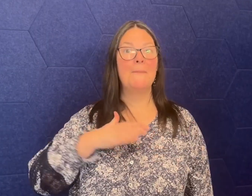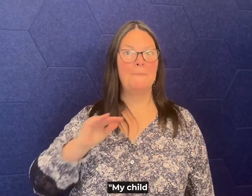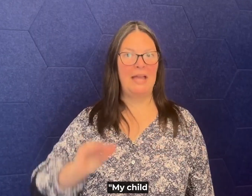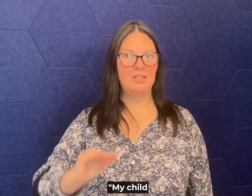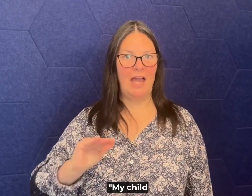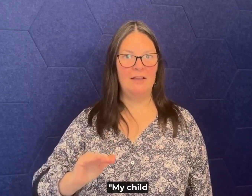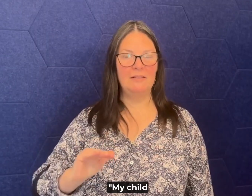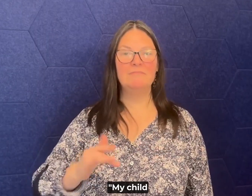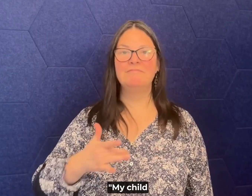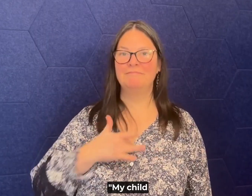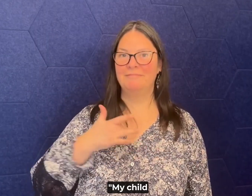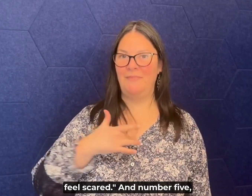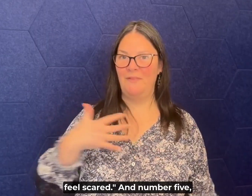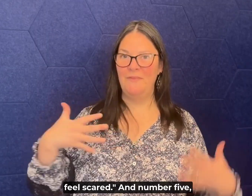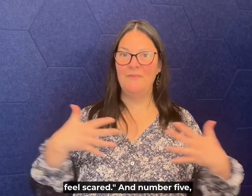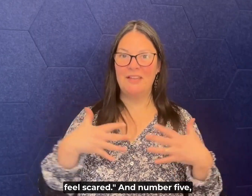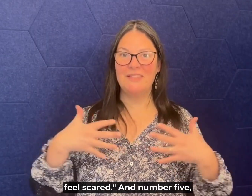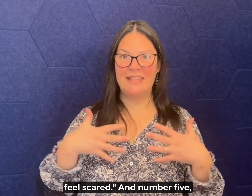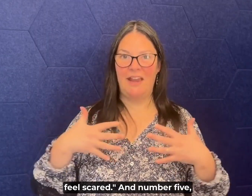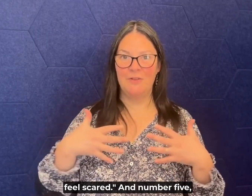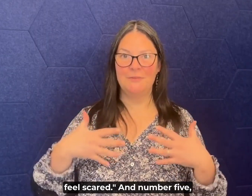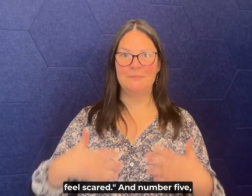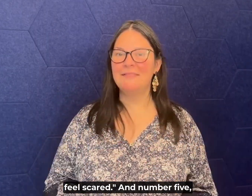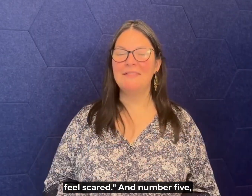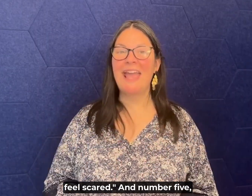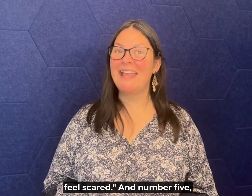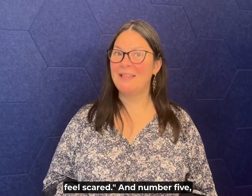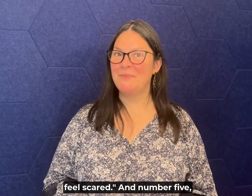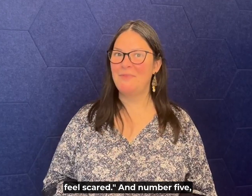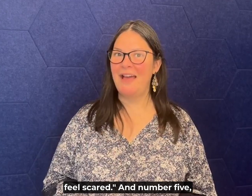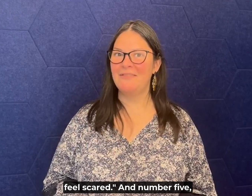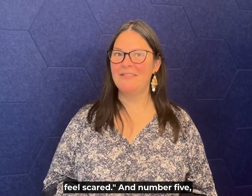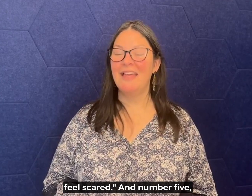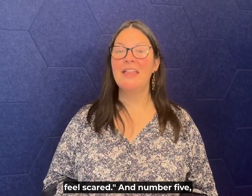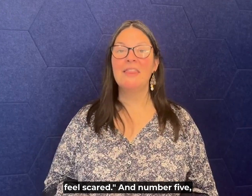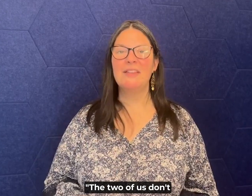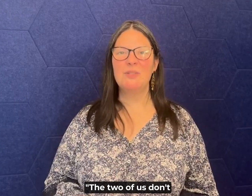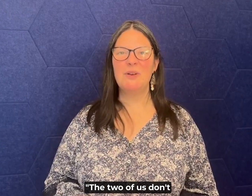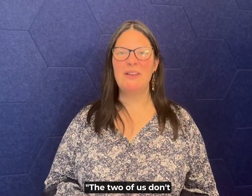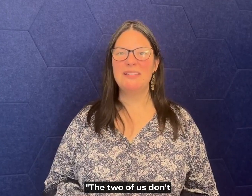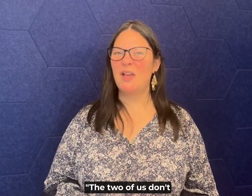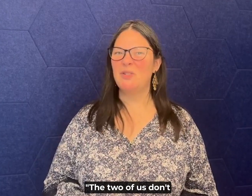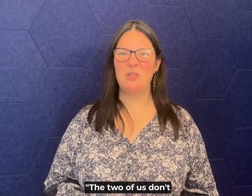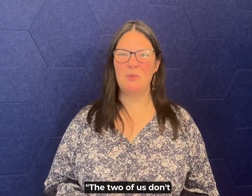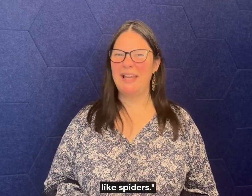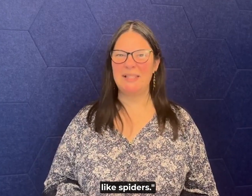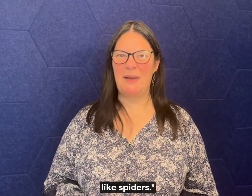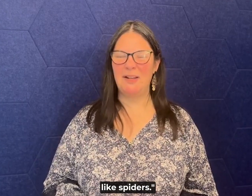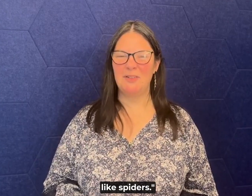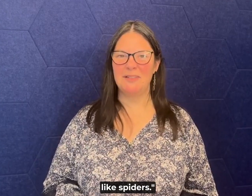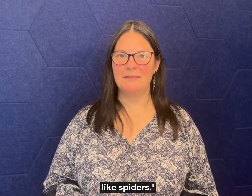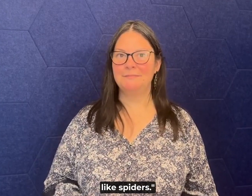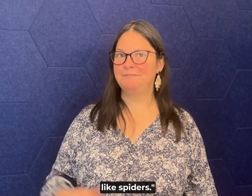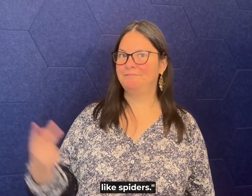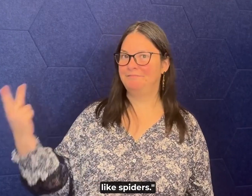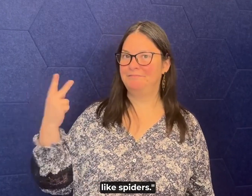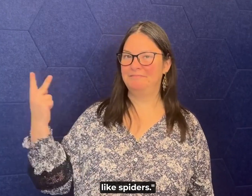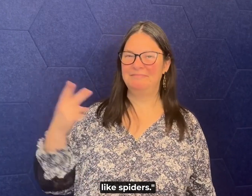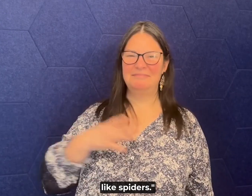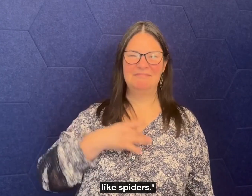My child feels scared. And number 5, the 2 of us don't like spiders.